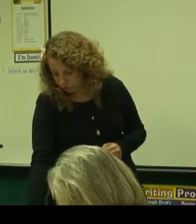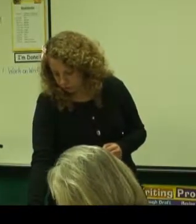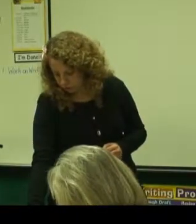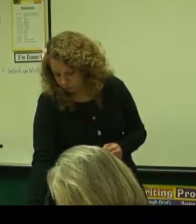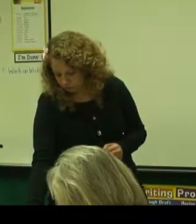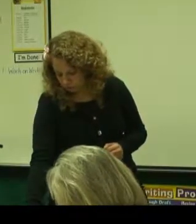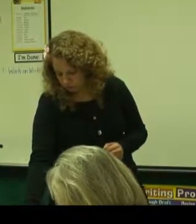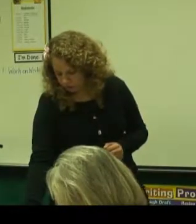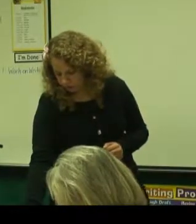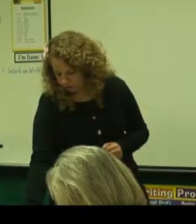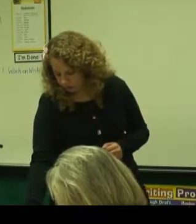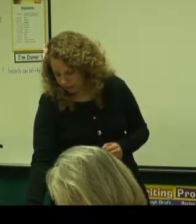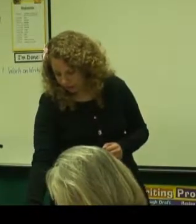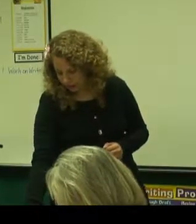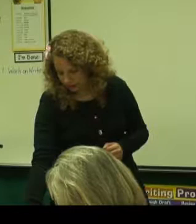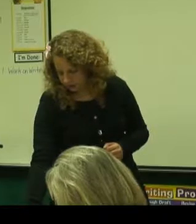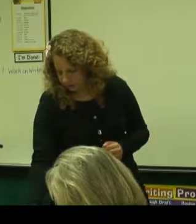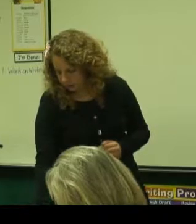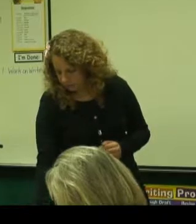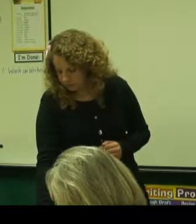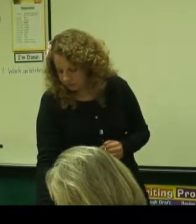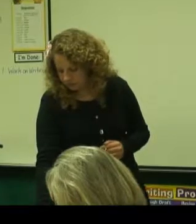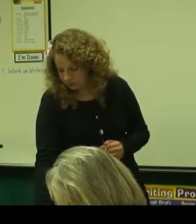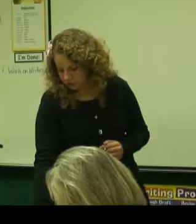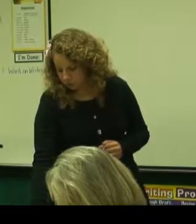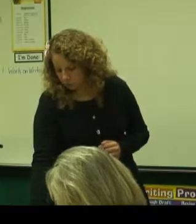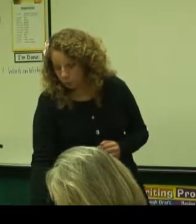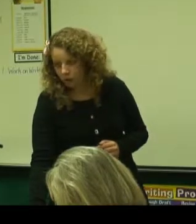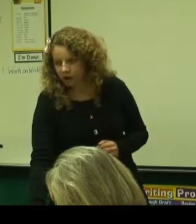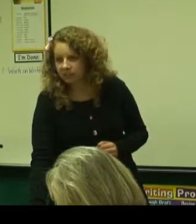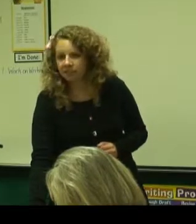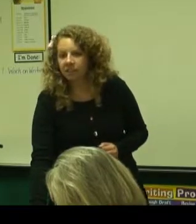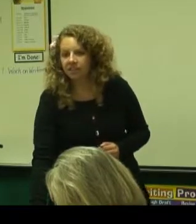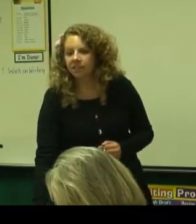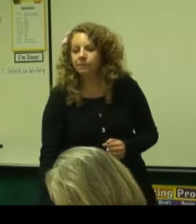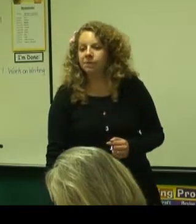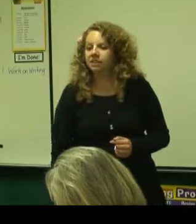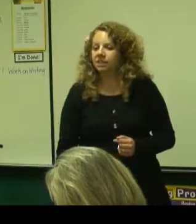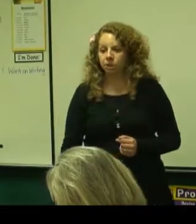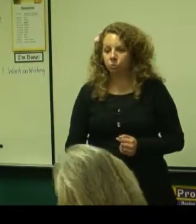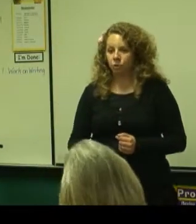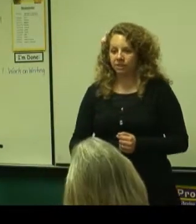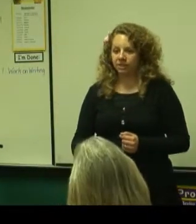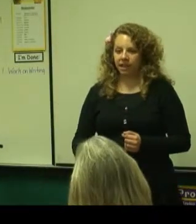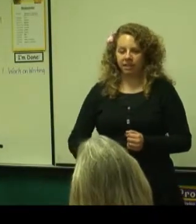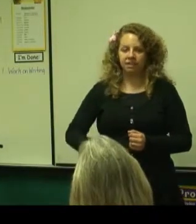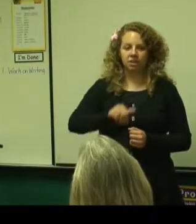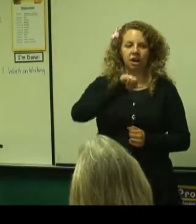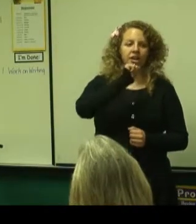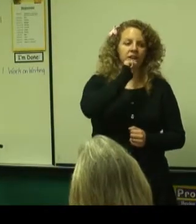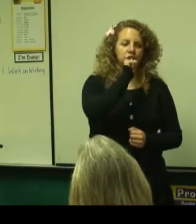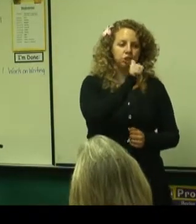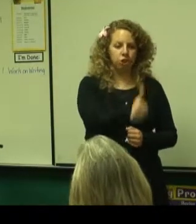know on A, and then on B it says don't want. That's because that's one sign. It's not